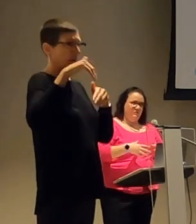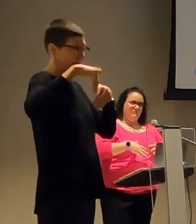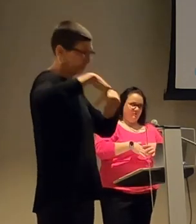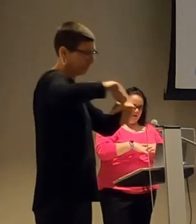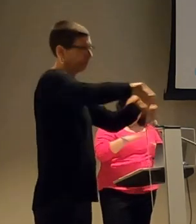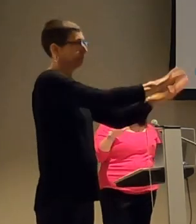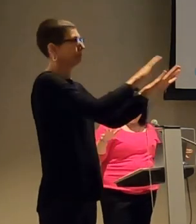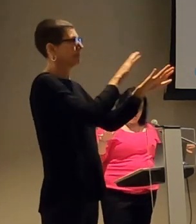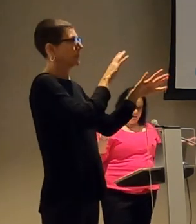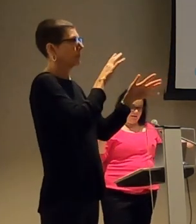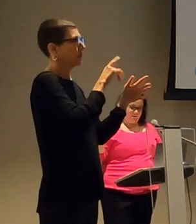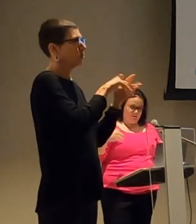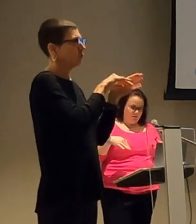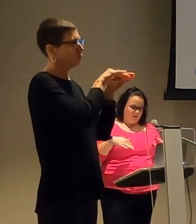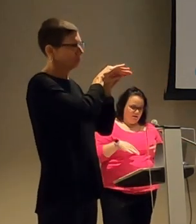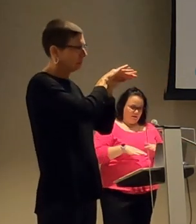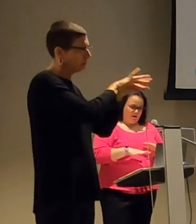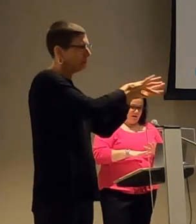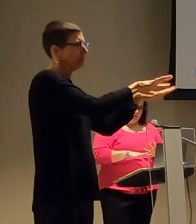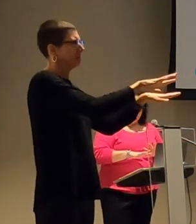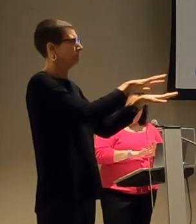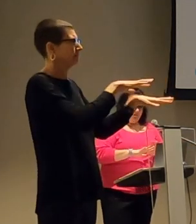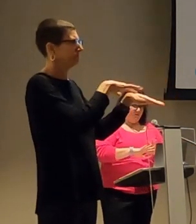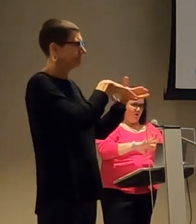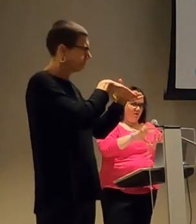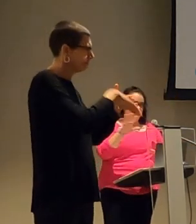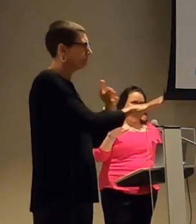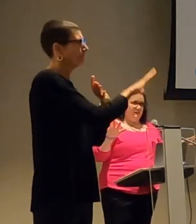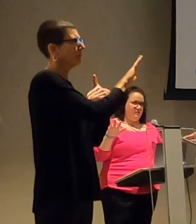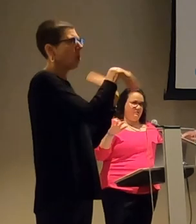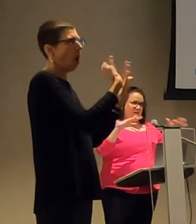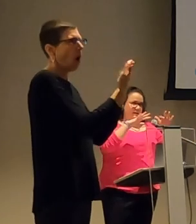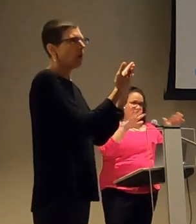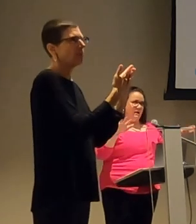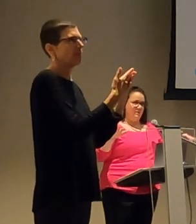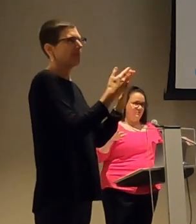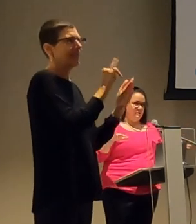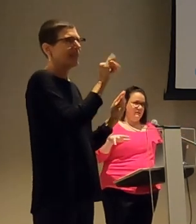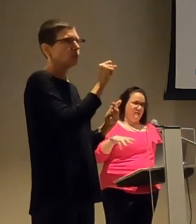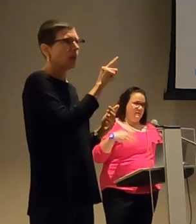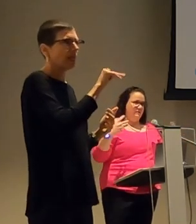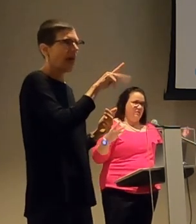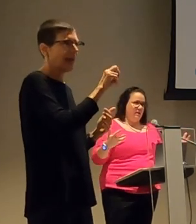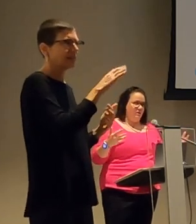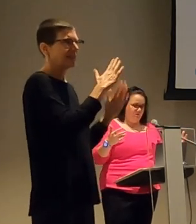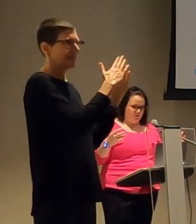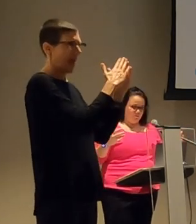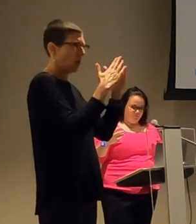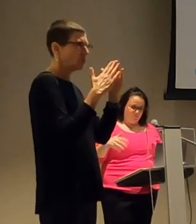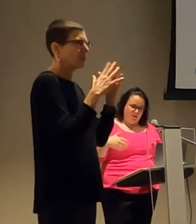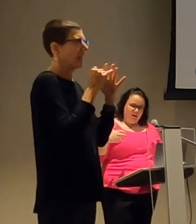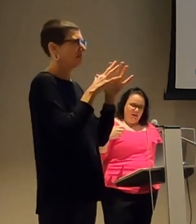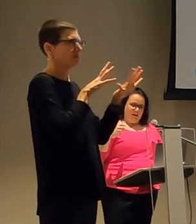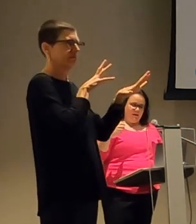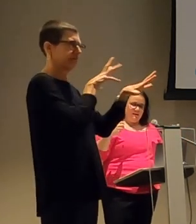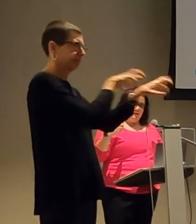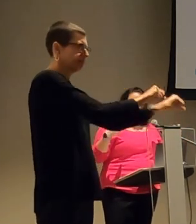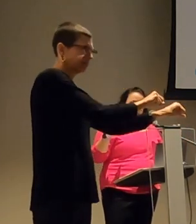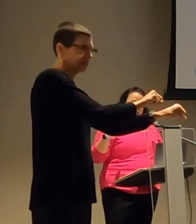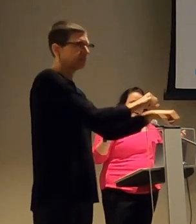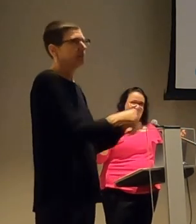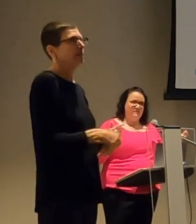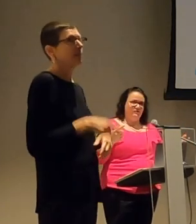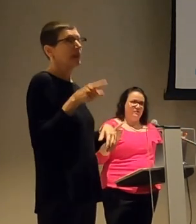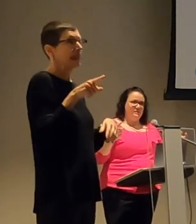to infiltrate all of the Israelite towns and kind of take over. And